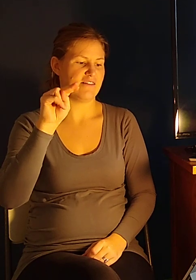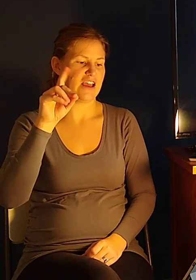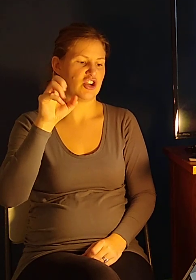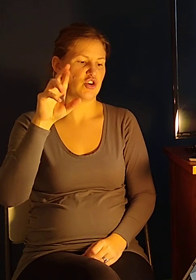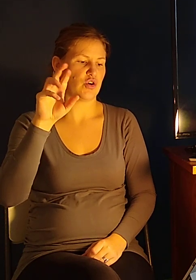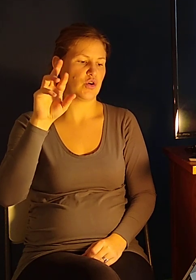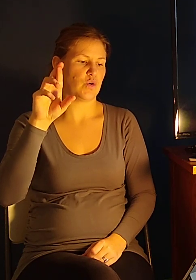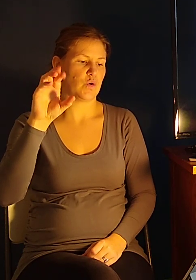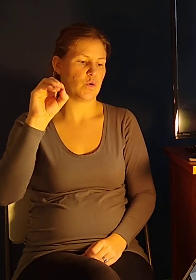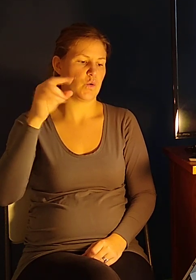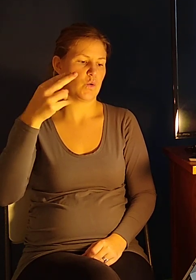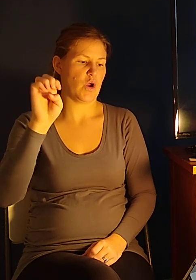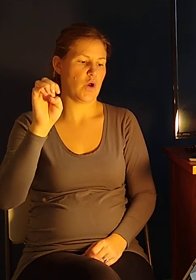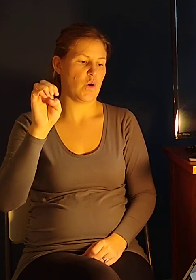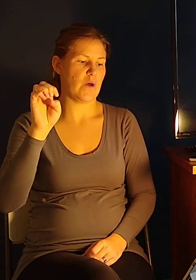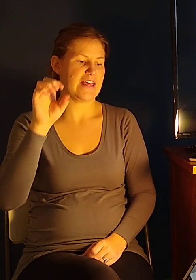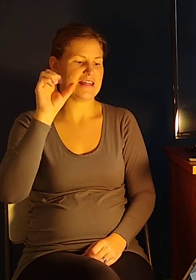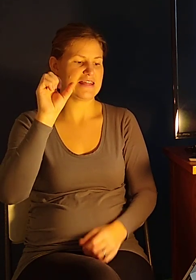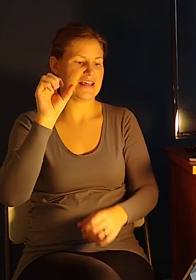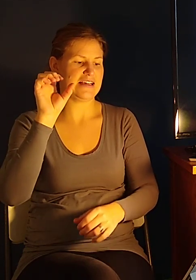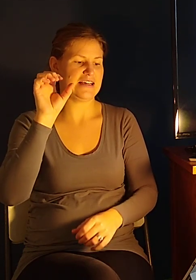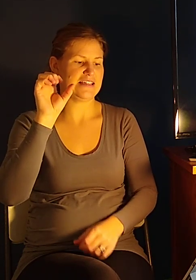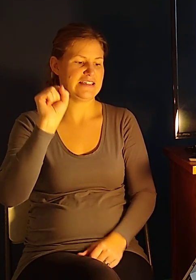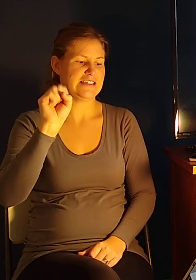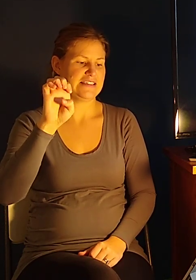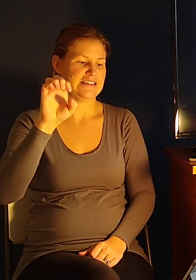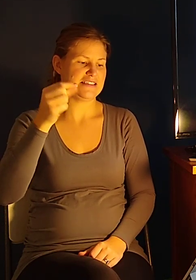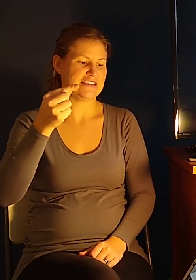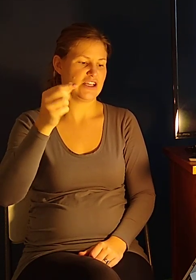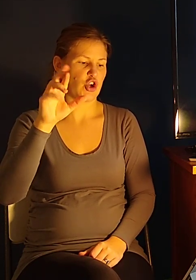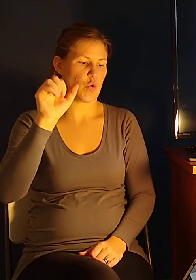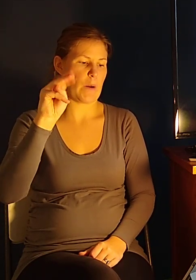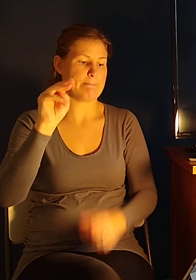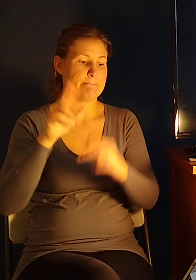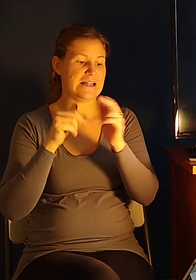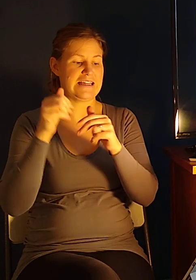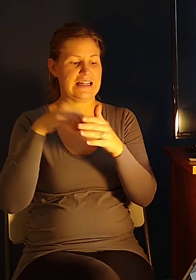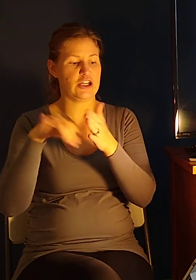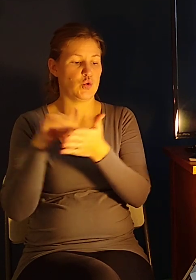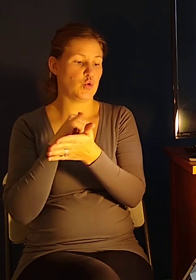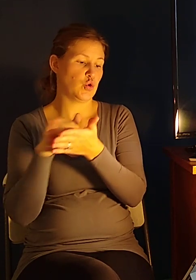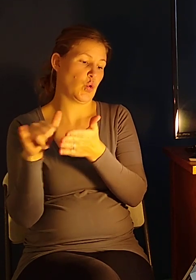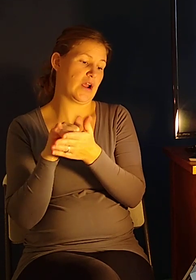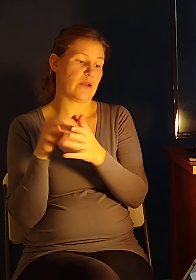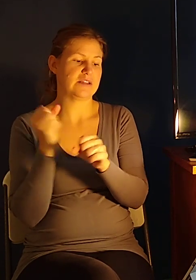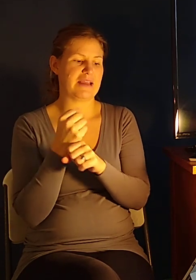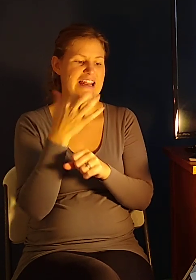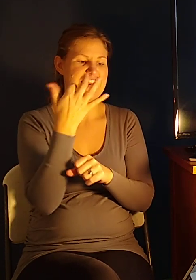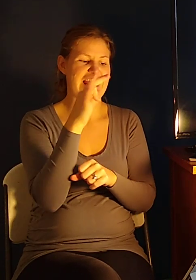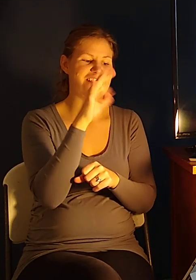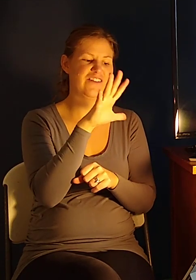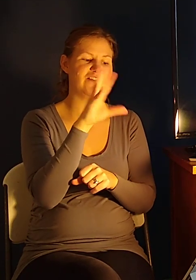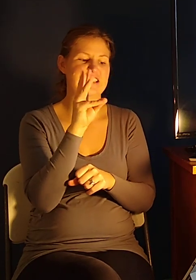Johnson Sequin building in New York. This building was created between 1956 and